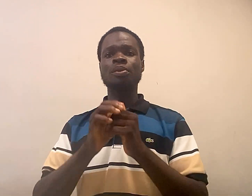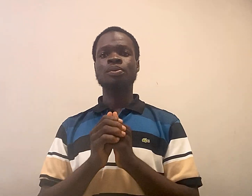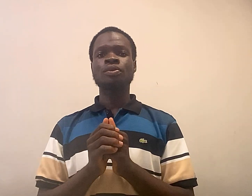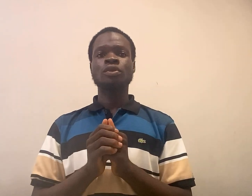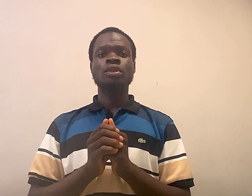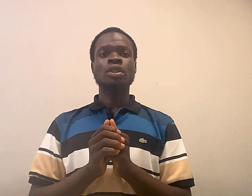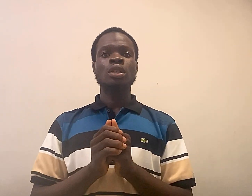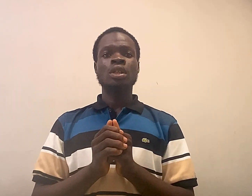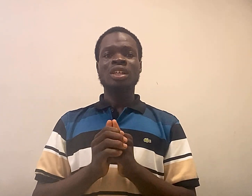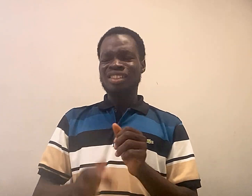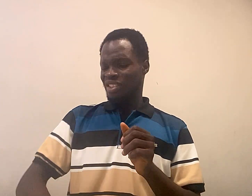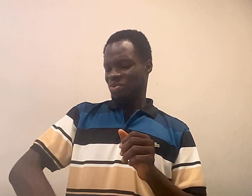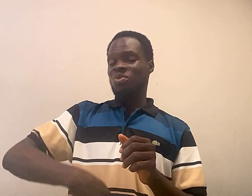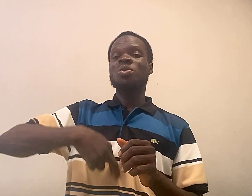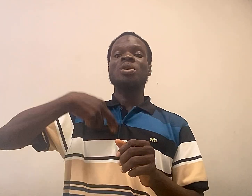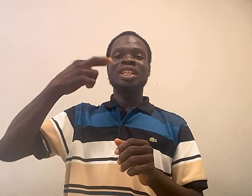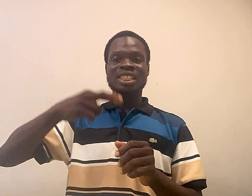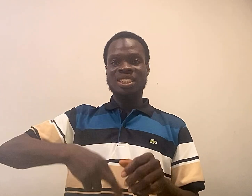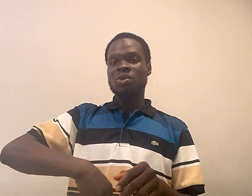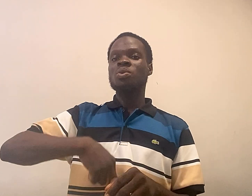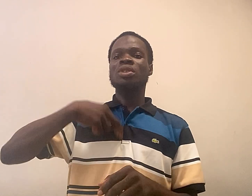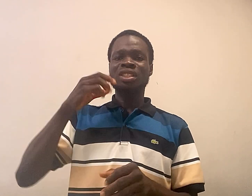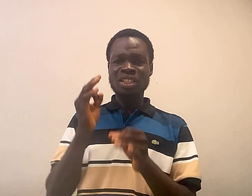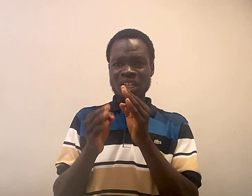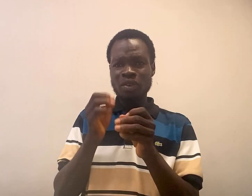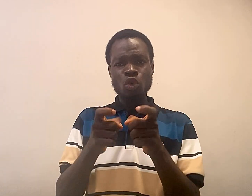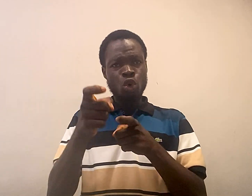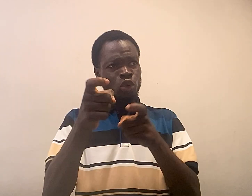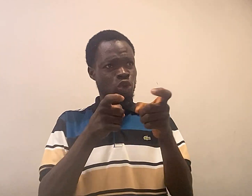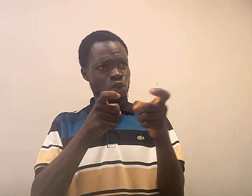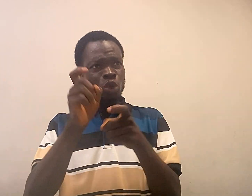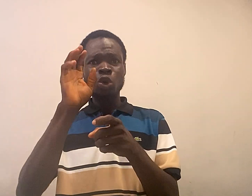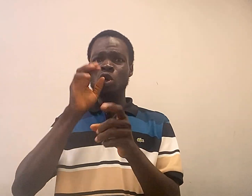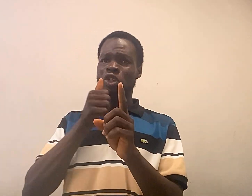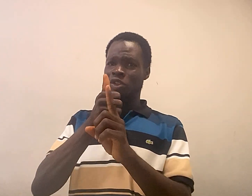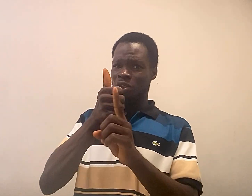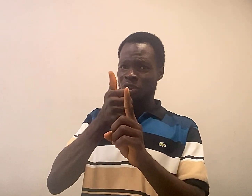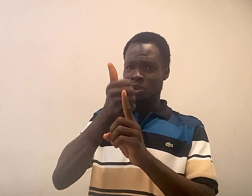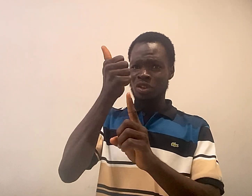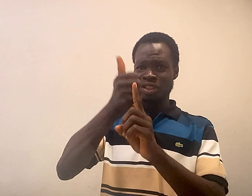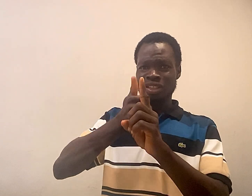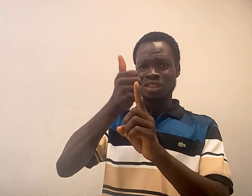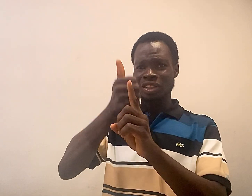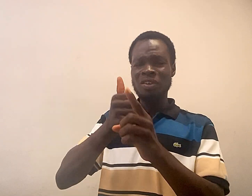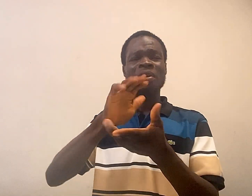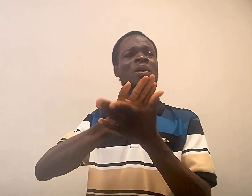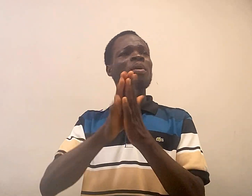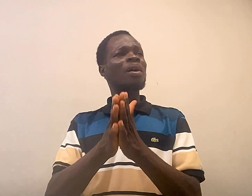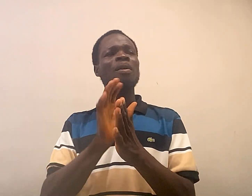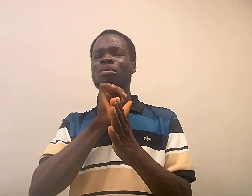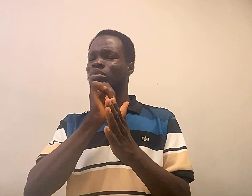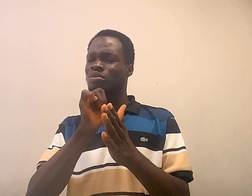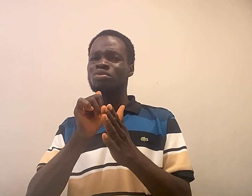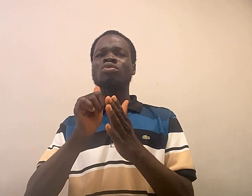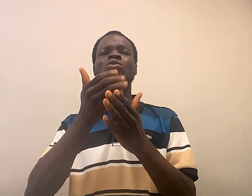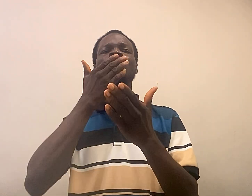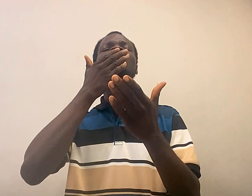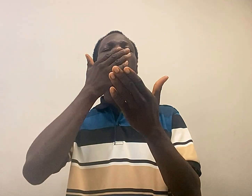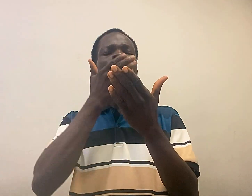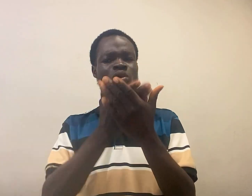religion. If you can control your impulses, you become untouchable. While the other men waste time chasing